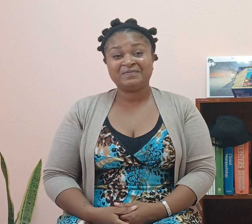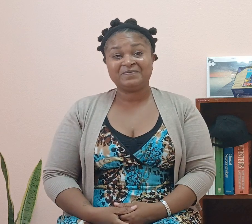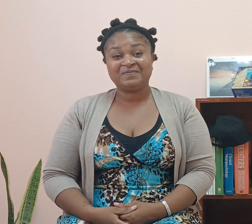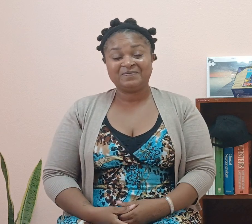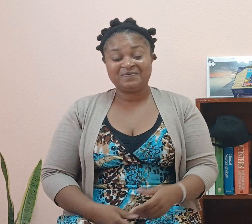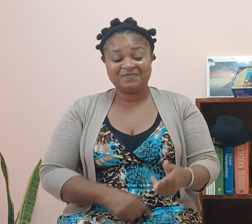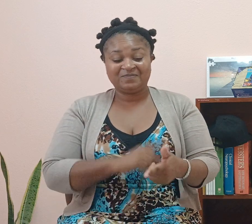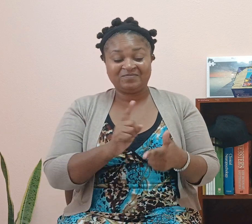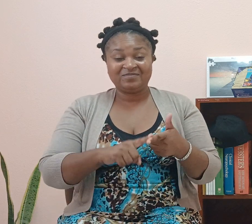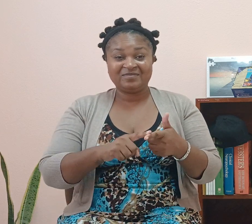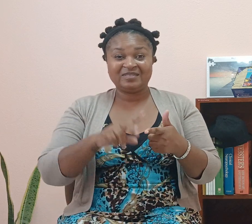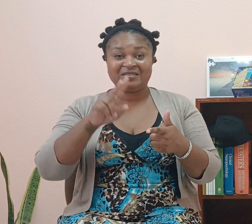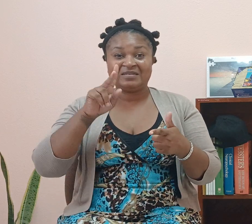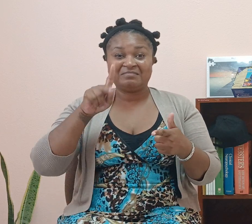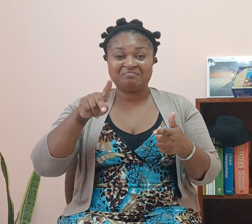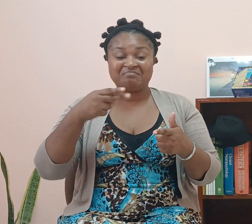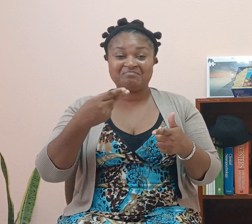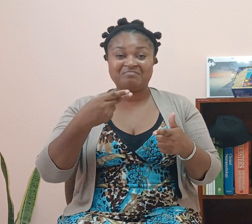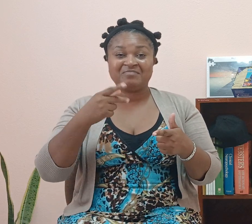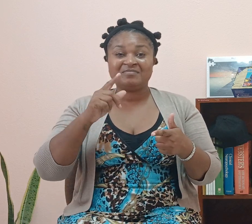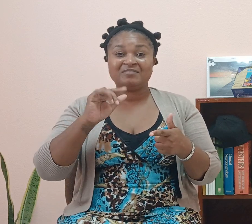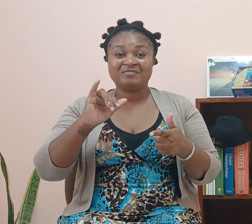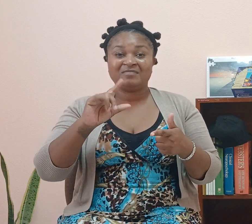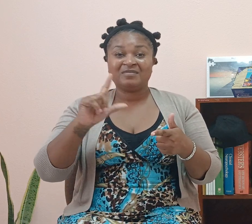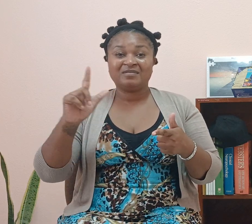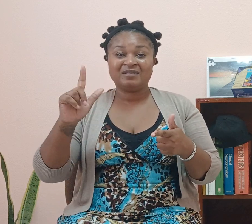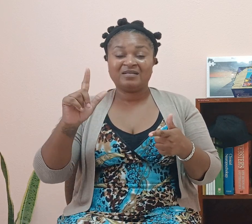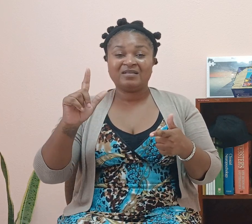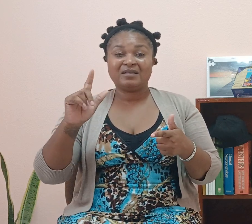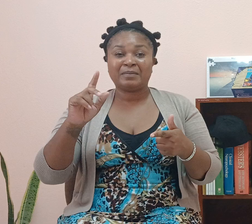Philippians 4, verses 12 to 13.